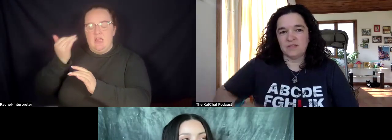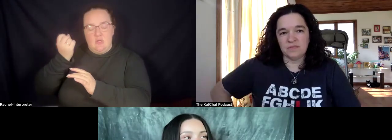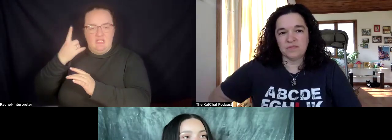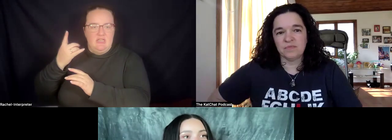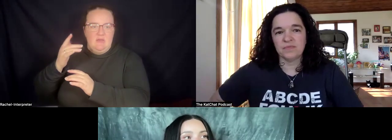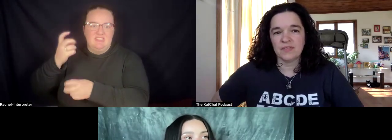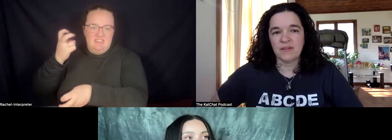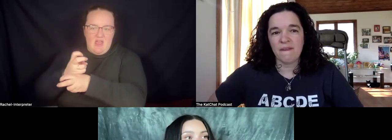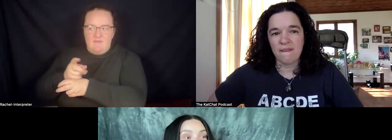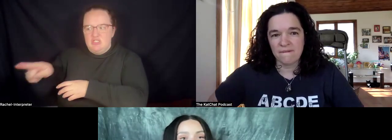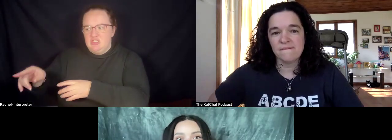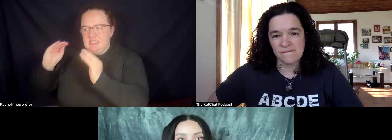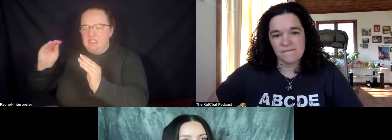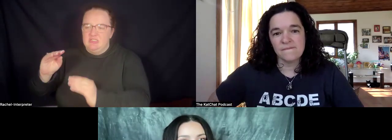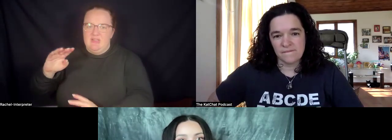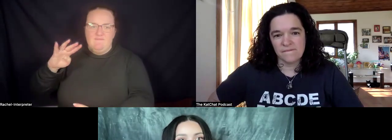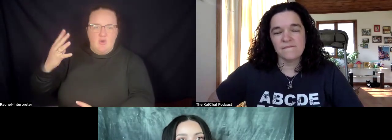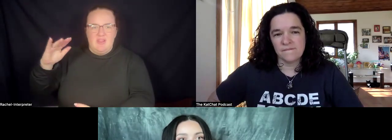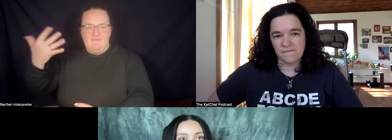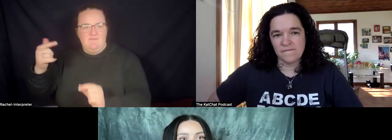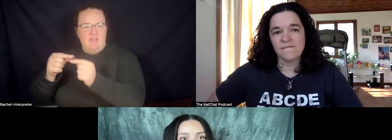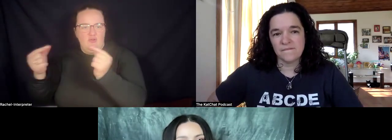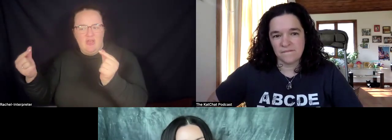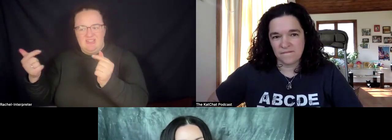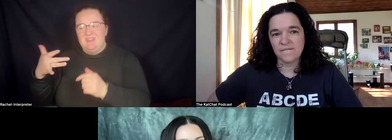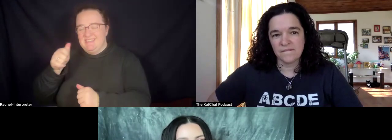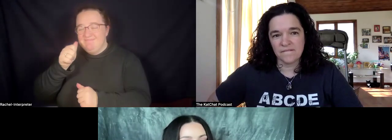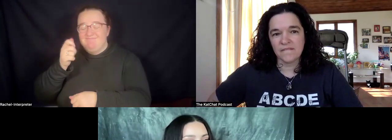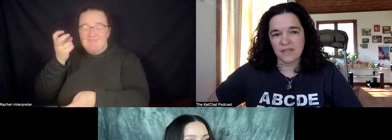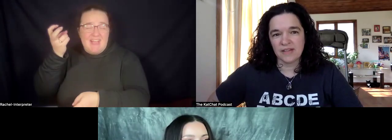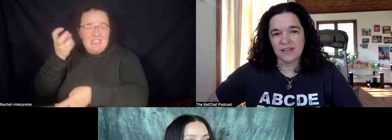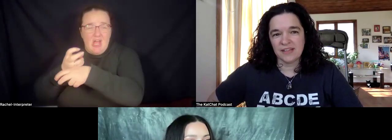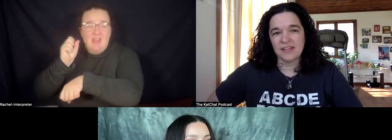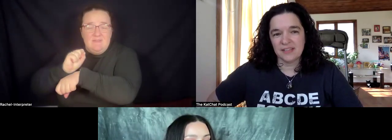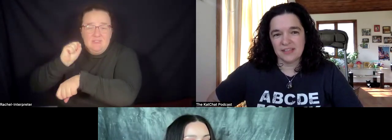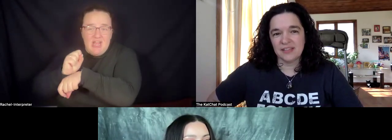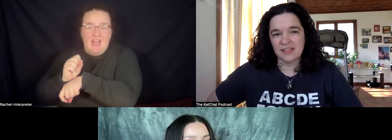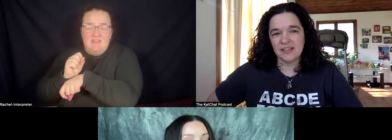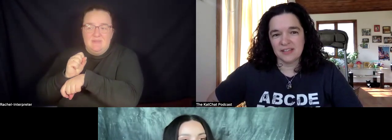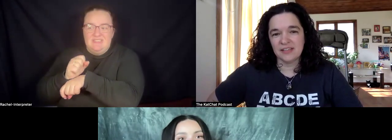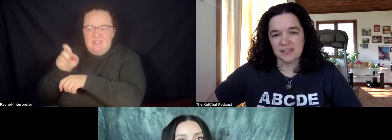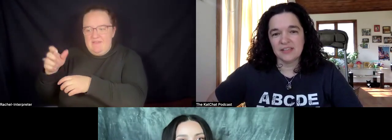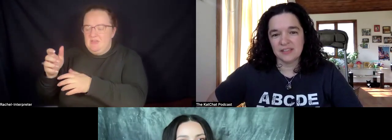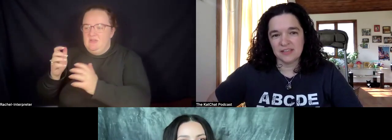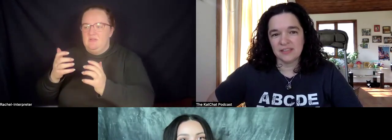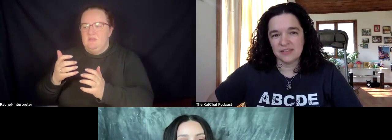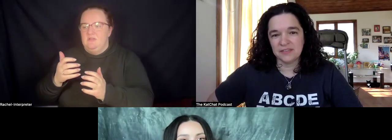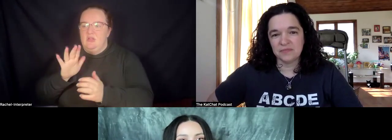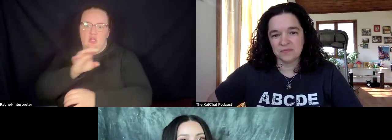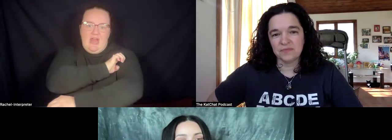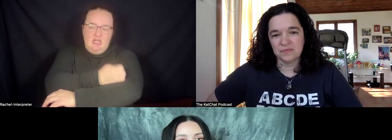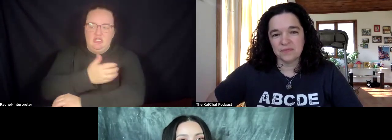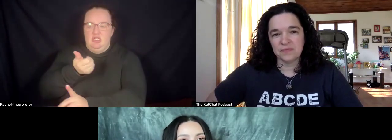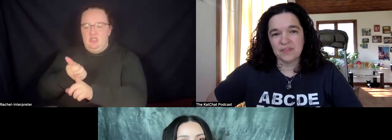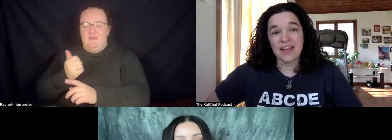split, and it's wearing and it's hard. You have to give so much of yourself